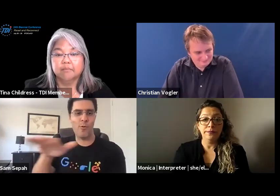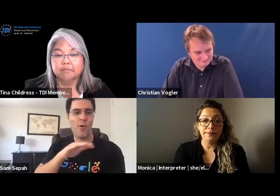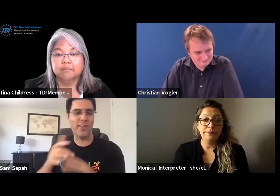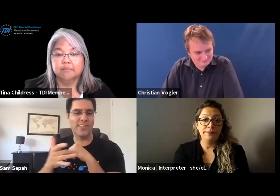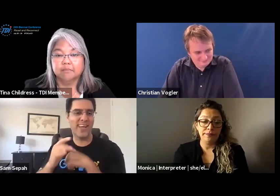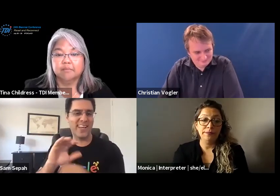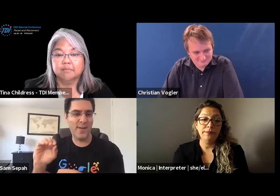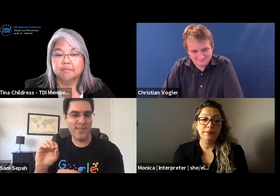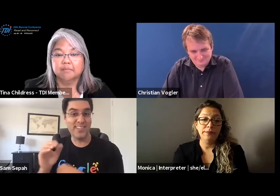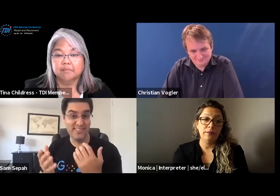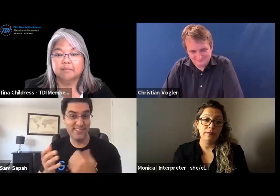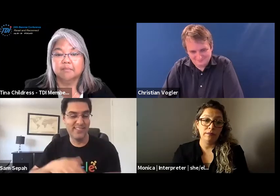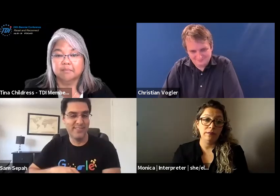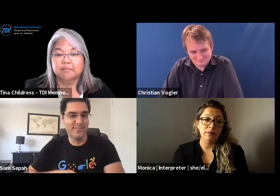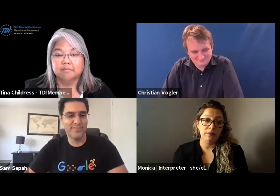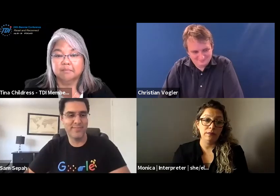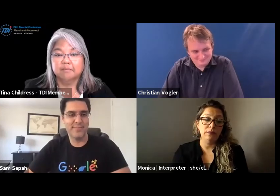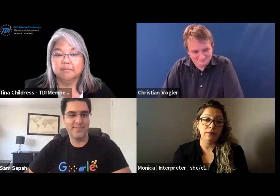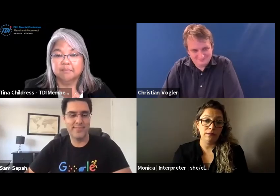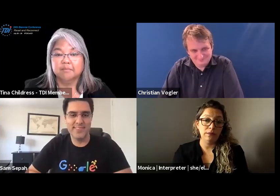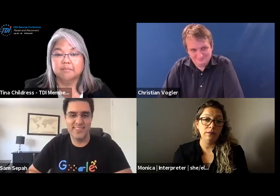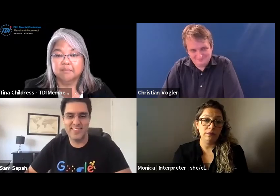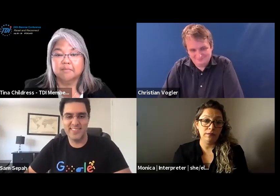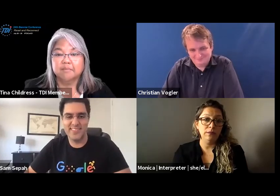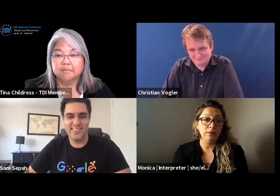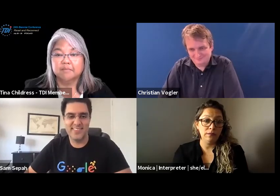future designs for tech companies as a whole.